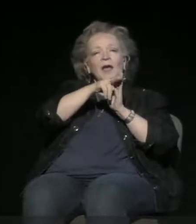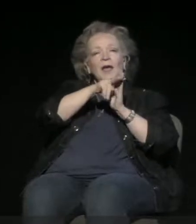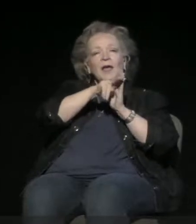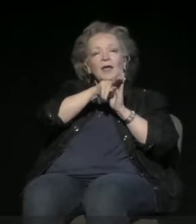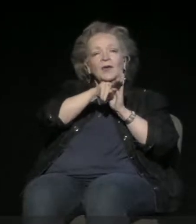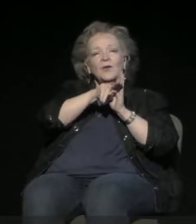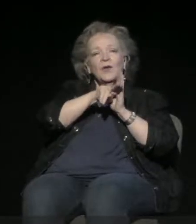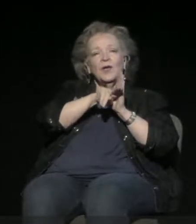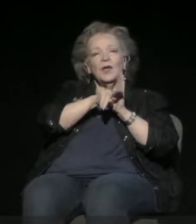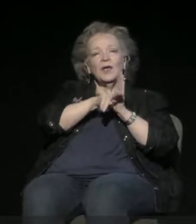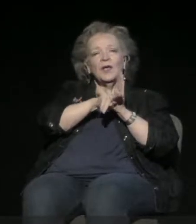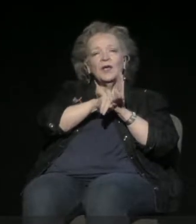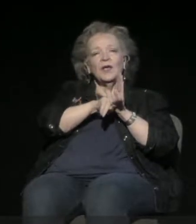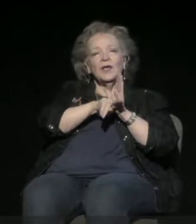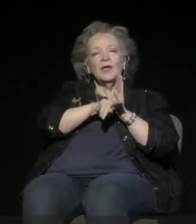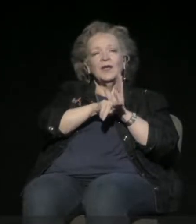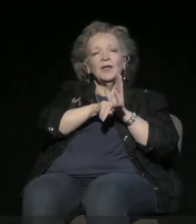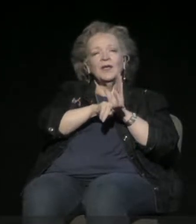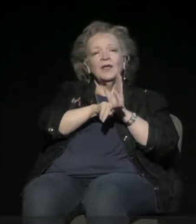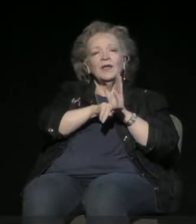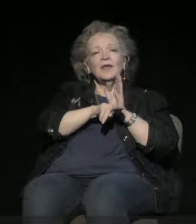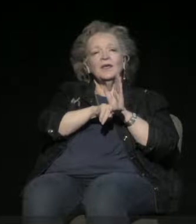my grave.